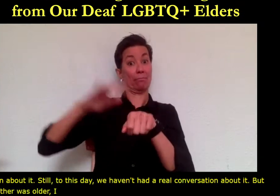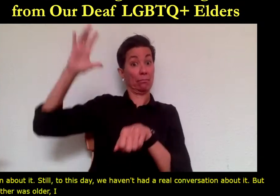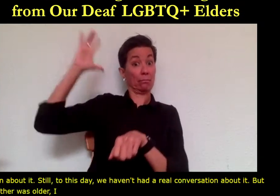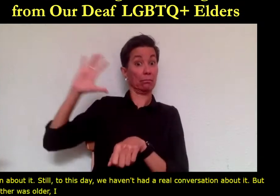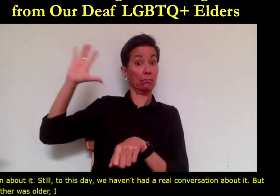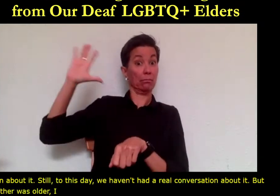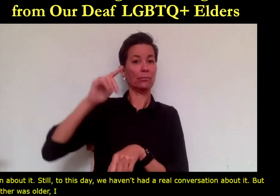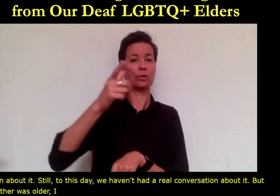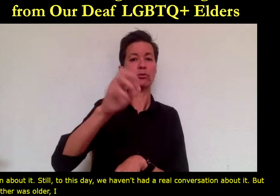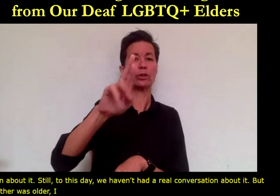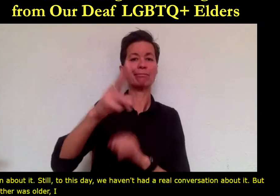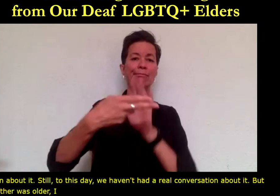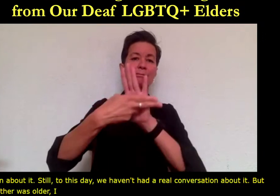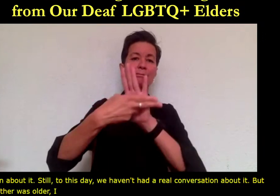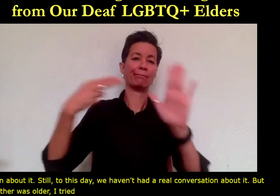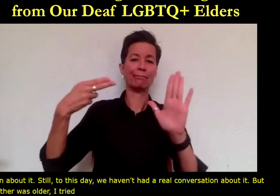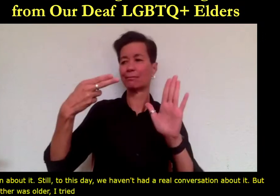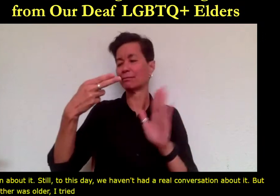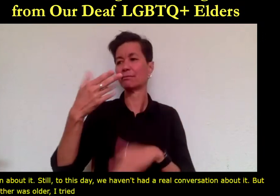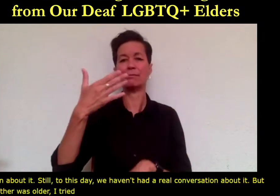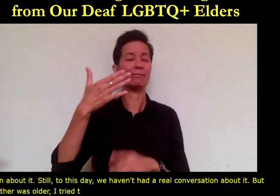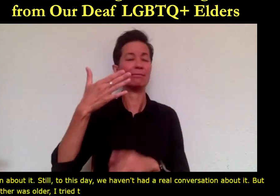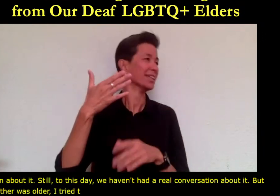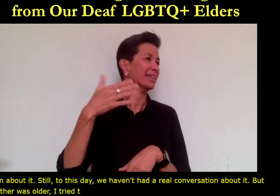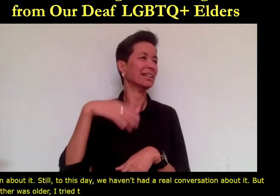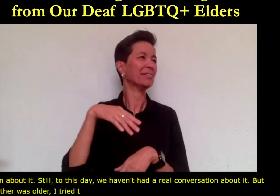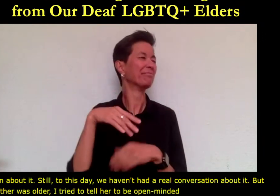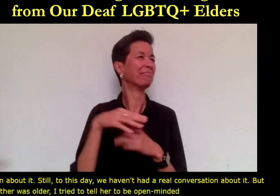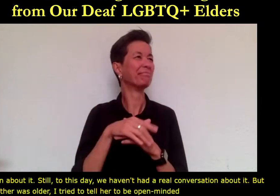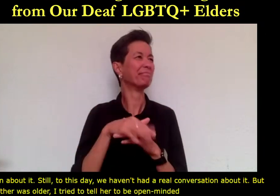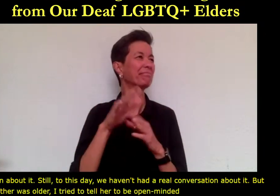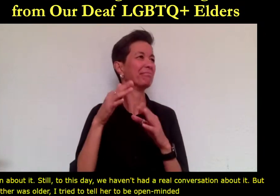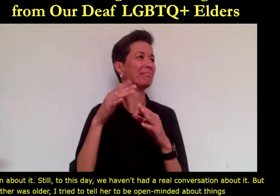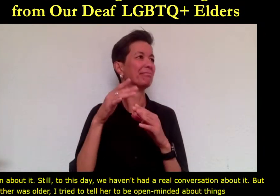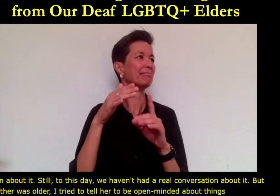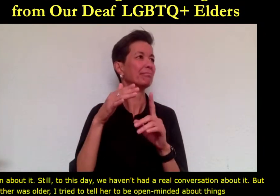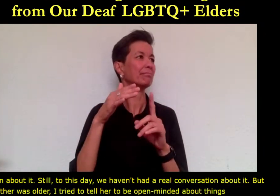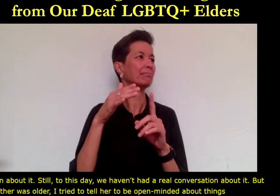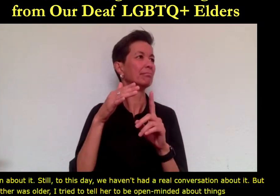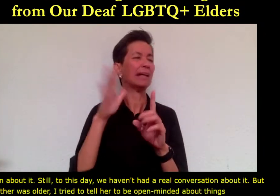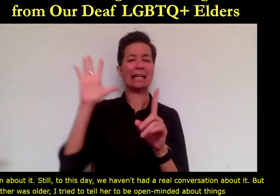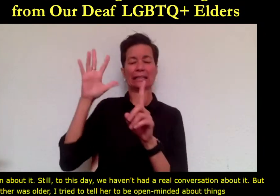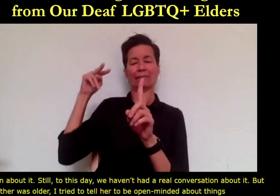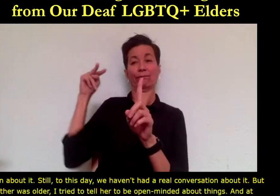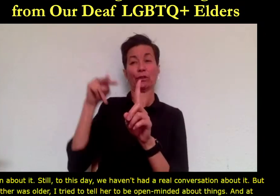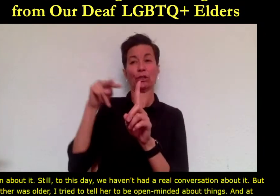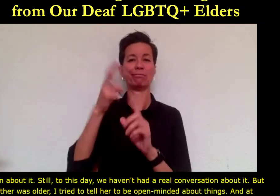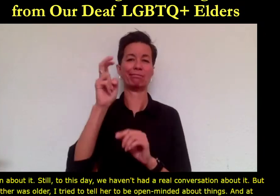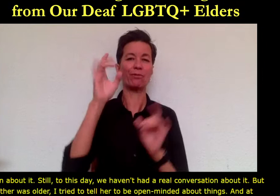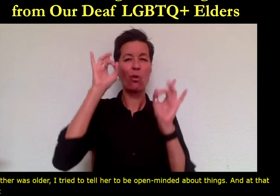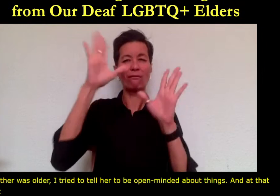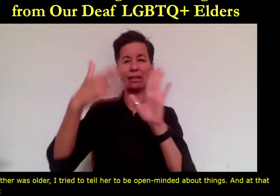and at that time back then um there were very stereo various stereotypes um